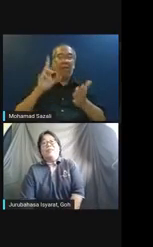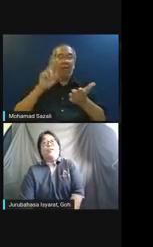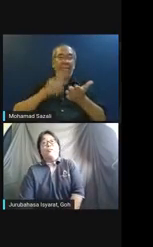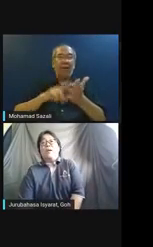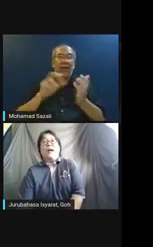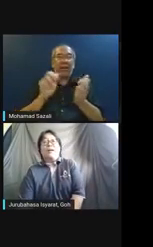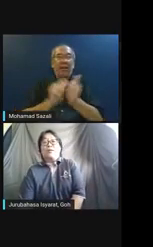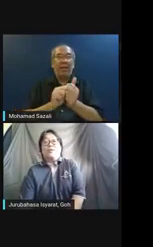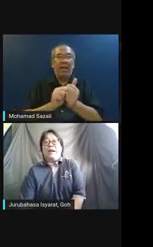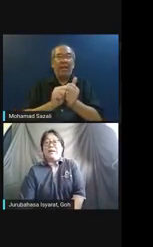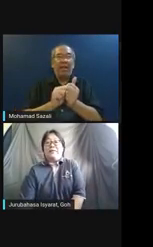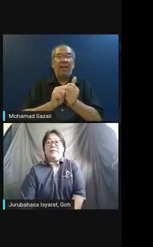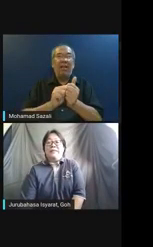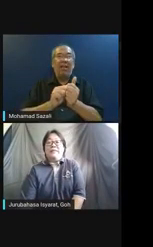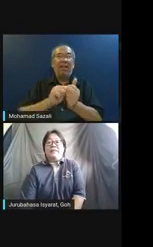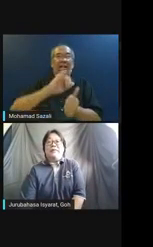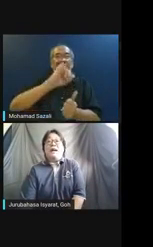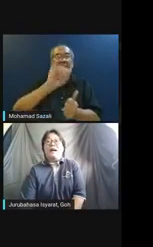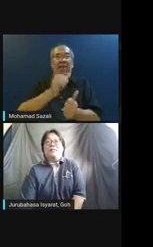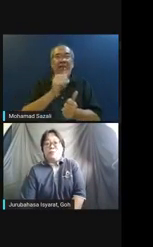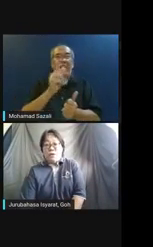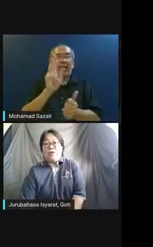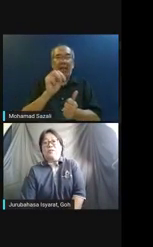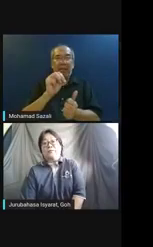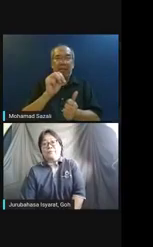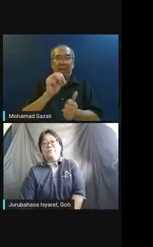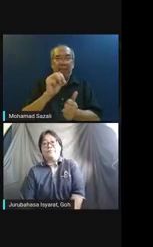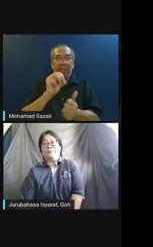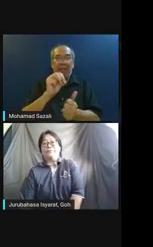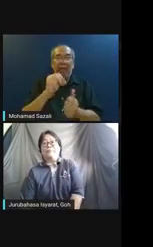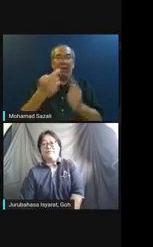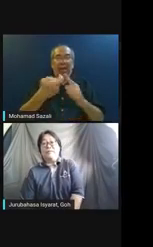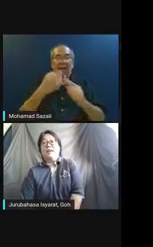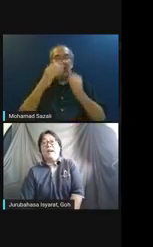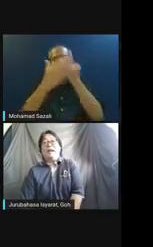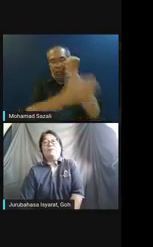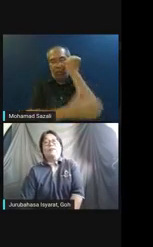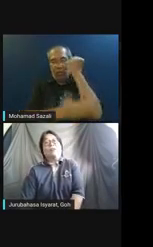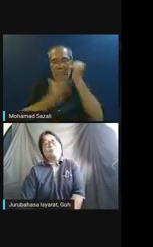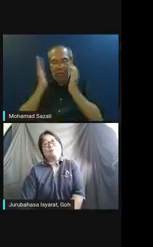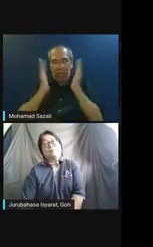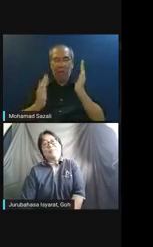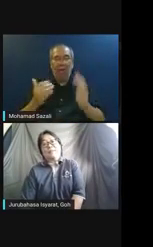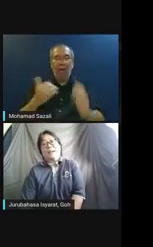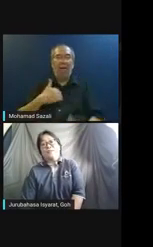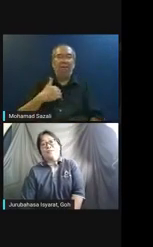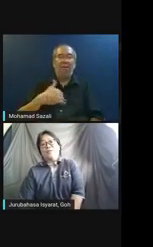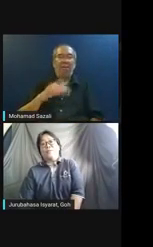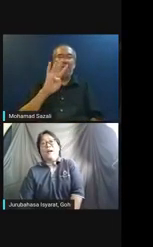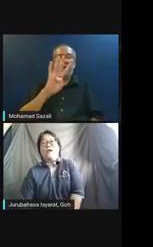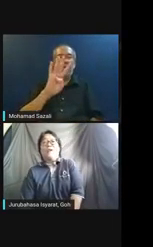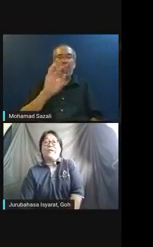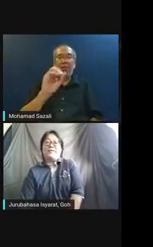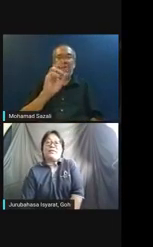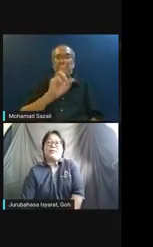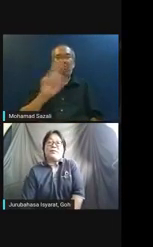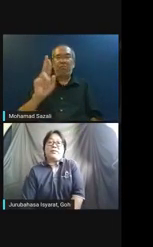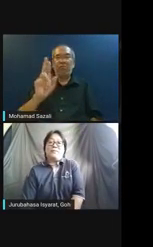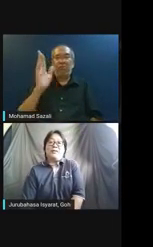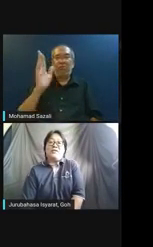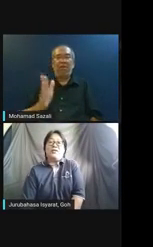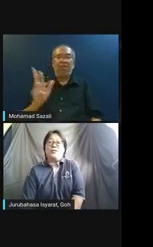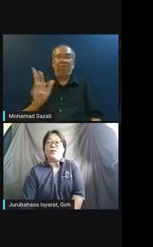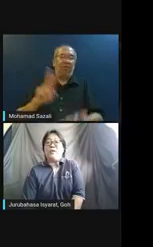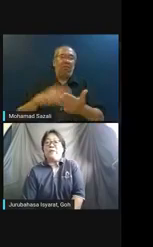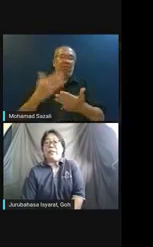And no, we are equal in the eyes of law. And for a deaf person in the country, we are all registered with